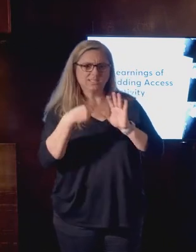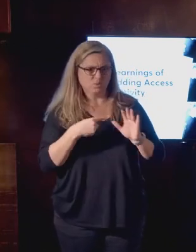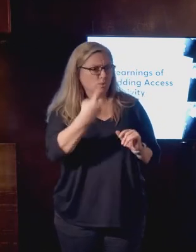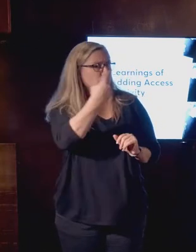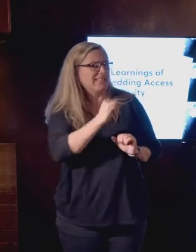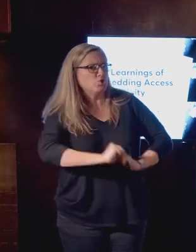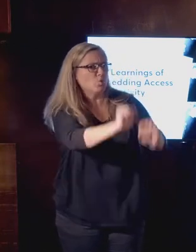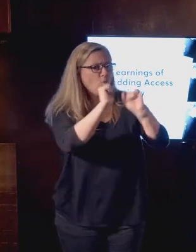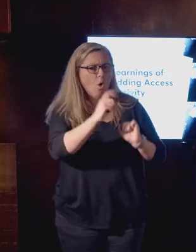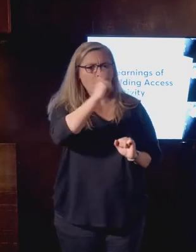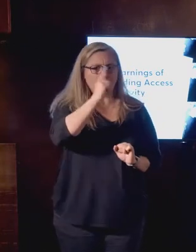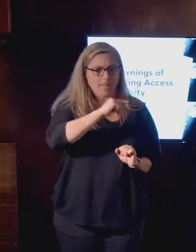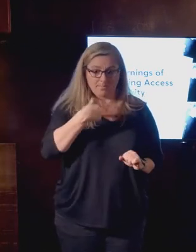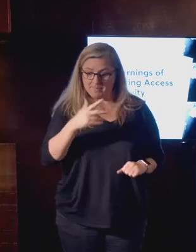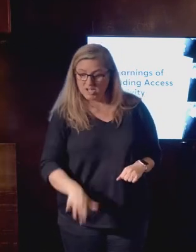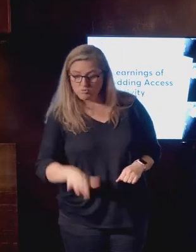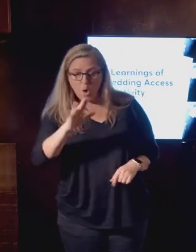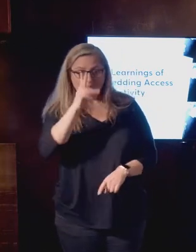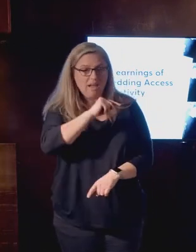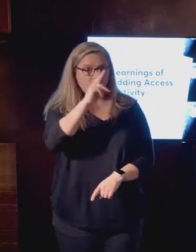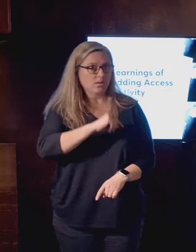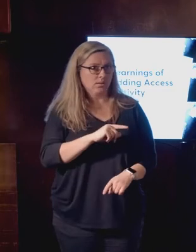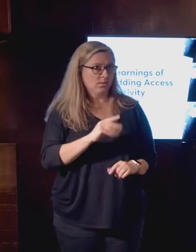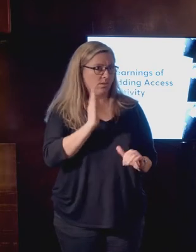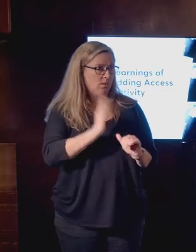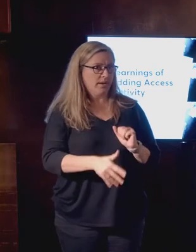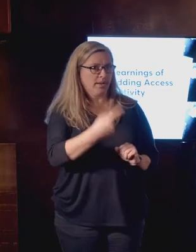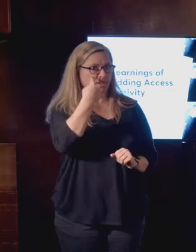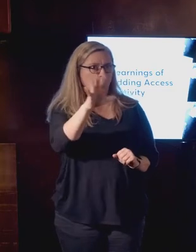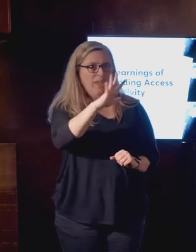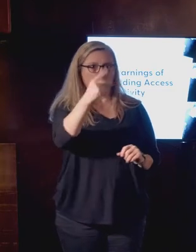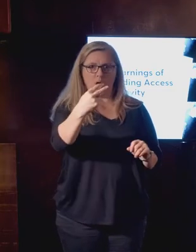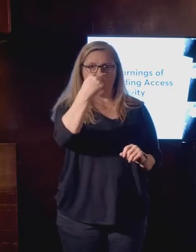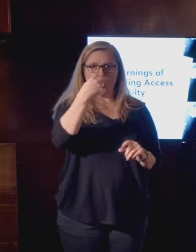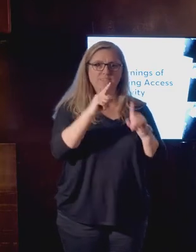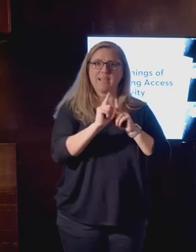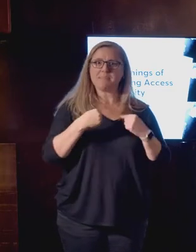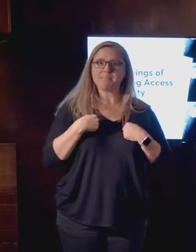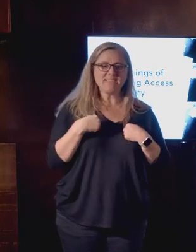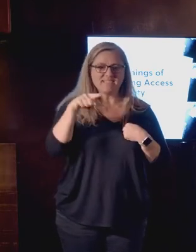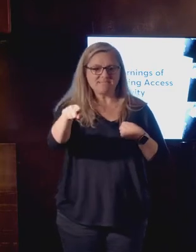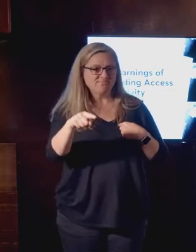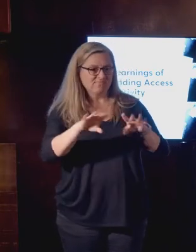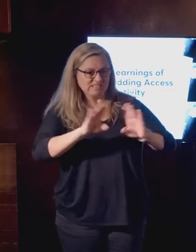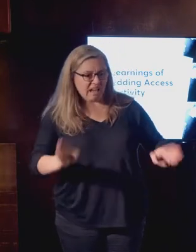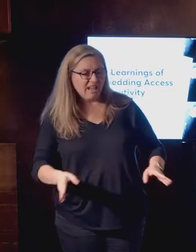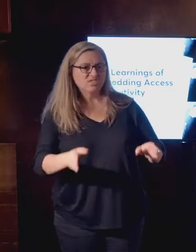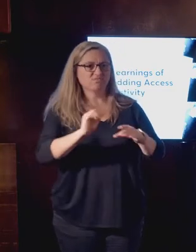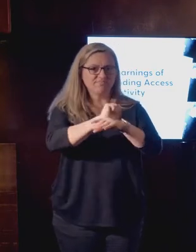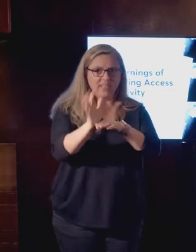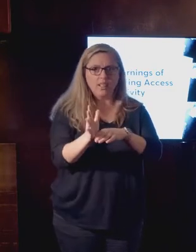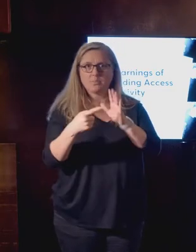I mean, as growing up as a young person, I didn't see anyone who looked like me on stage or film or TV. And I think